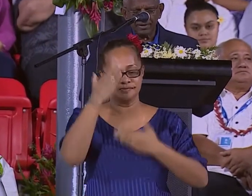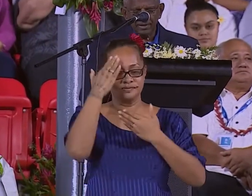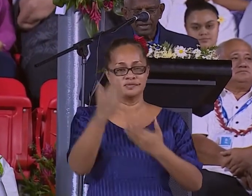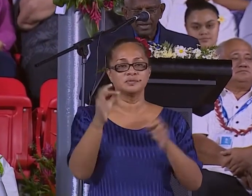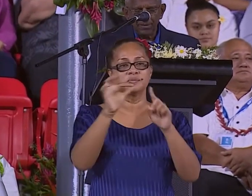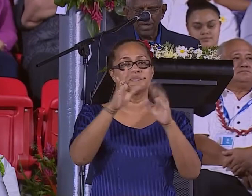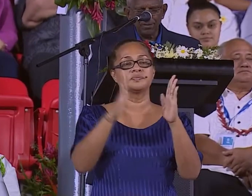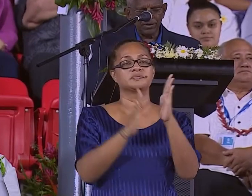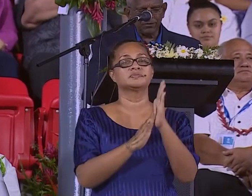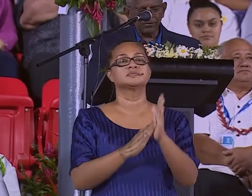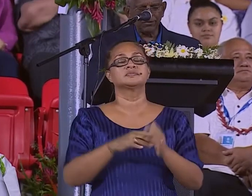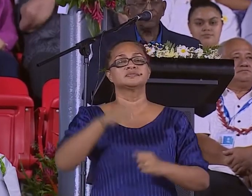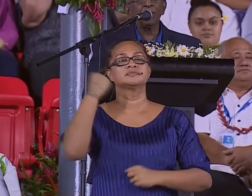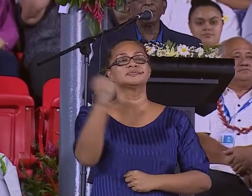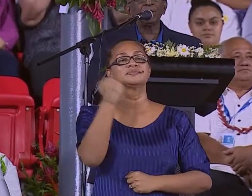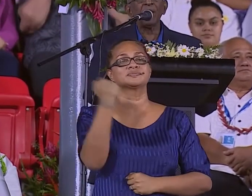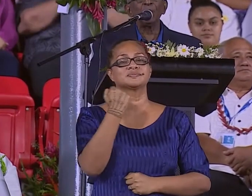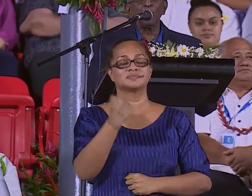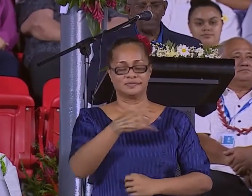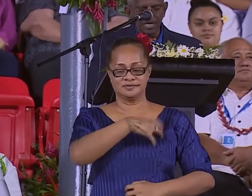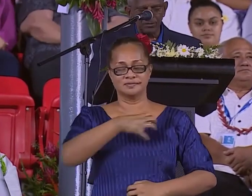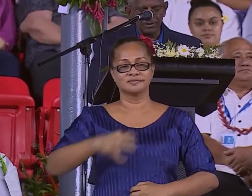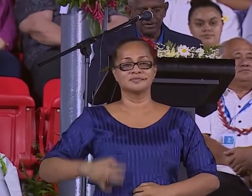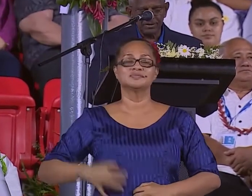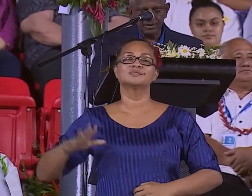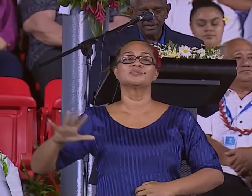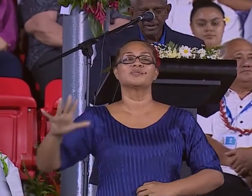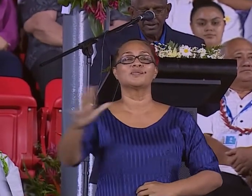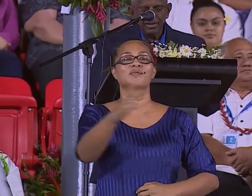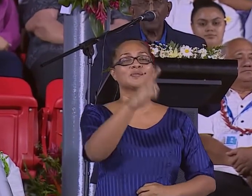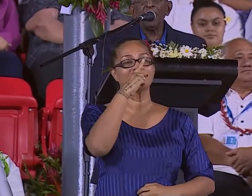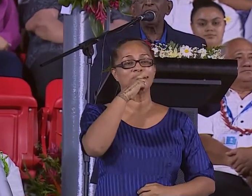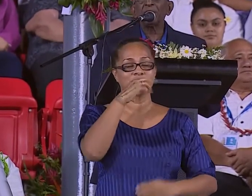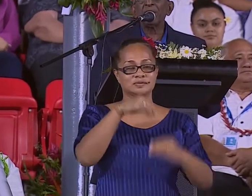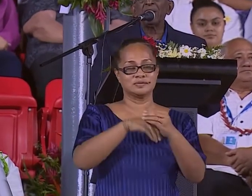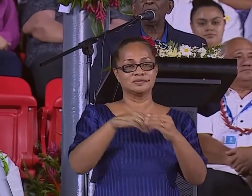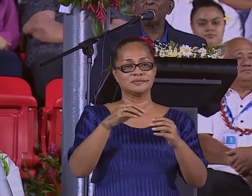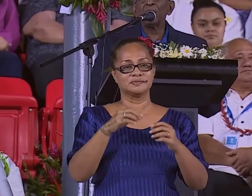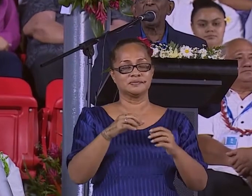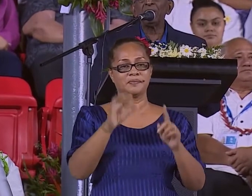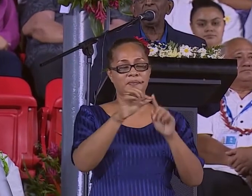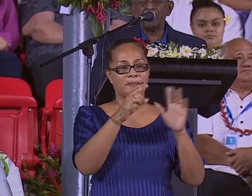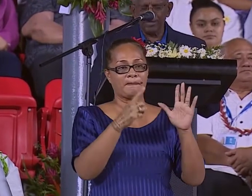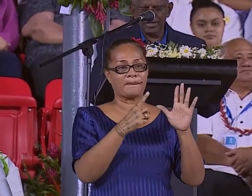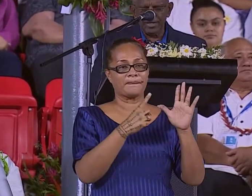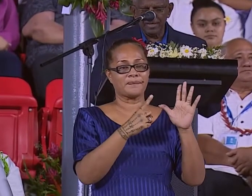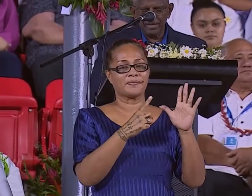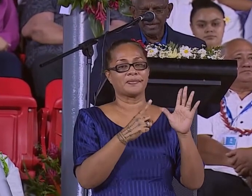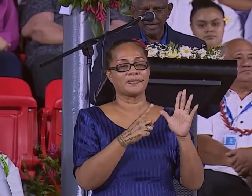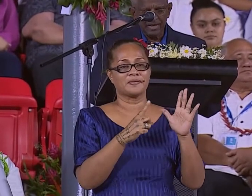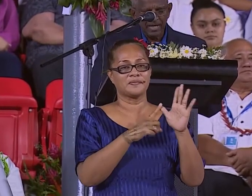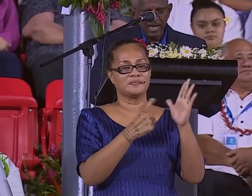cabinet and members of the Samoan Parliament, the members of the Games Organising